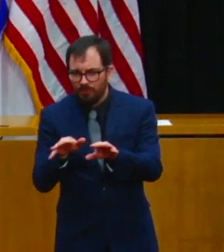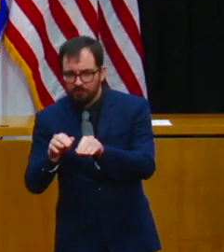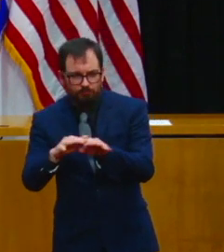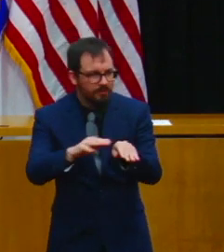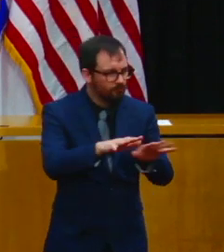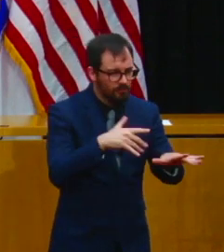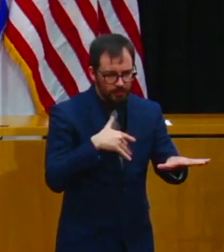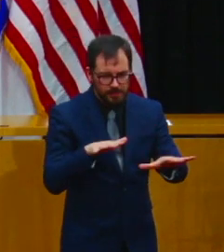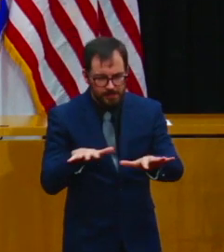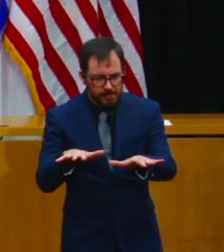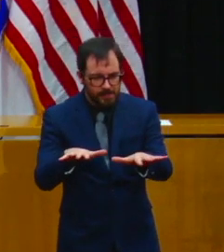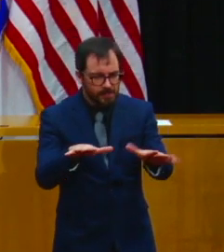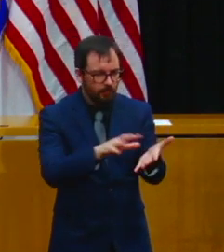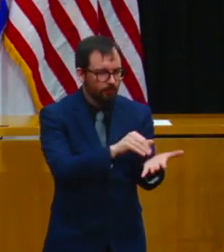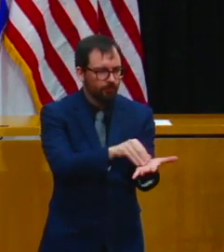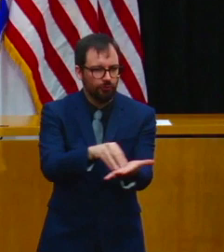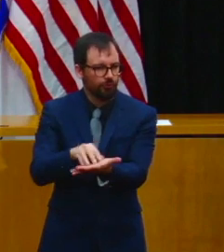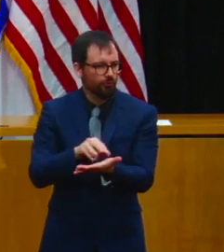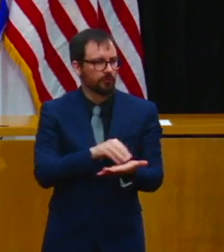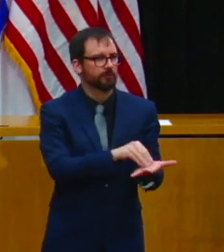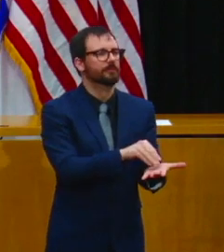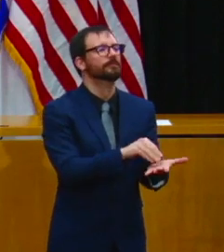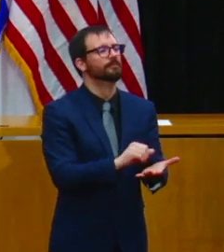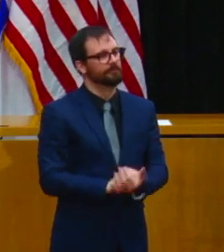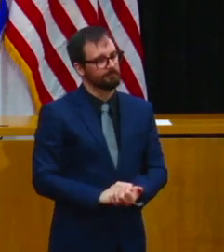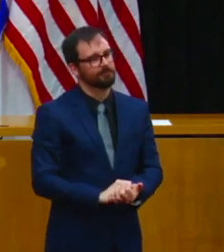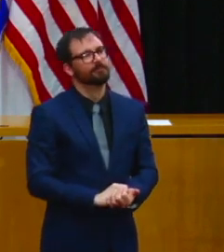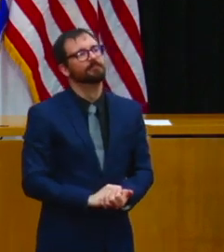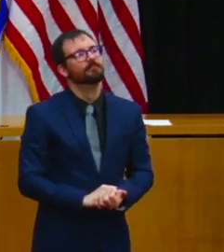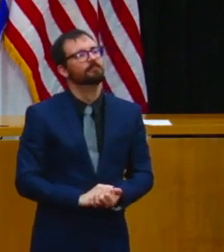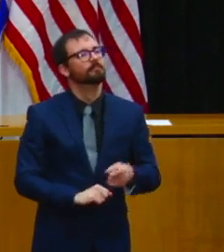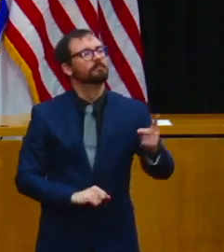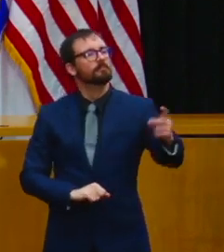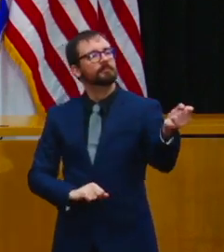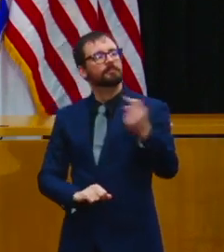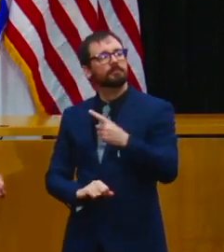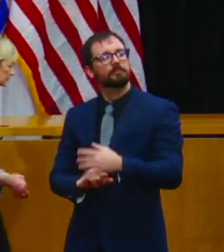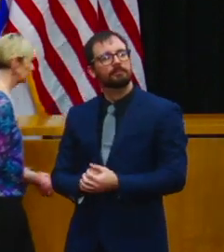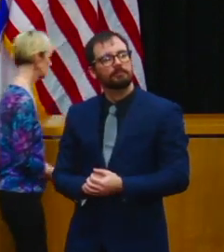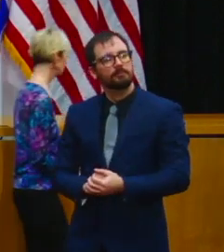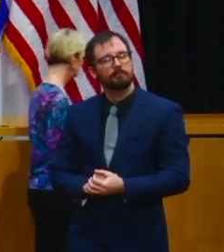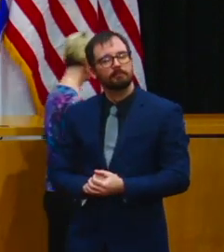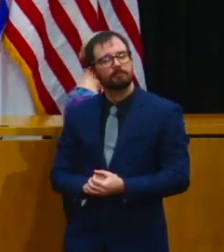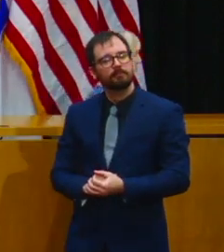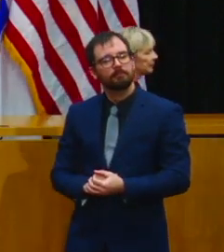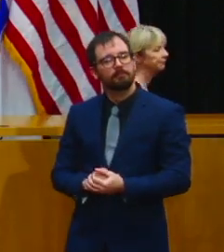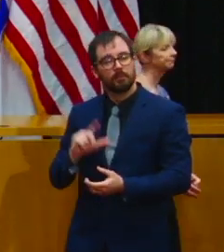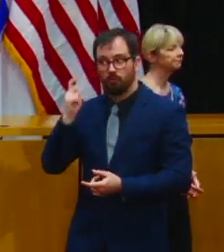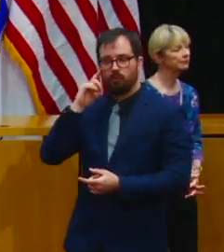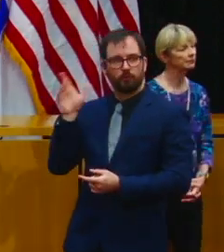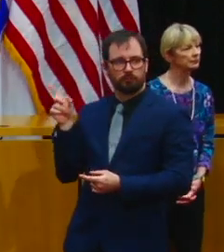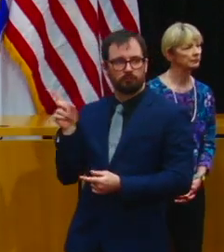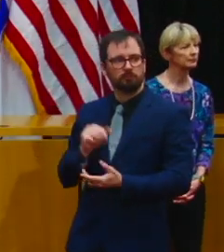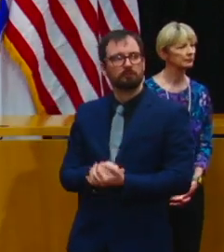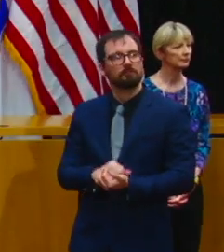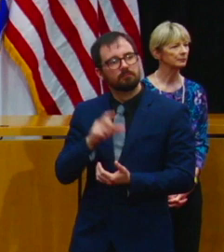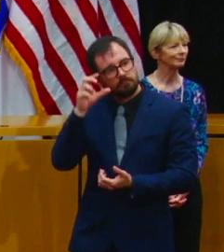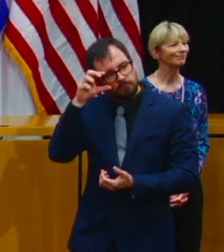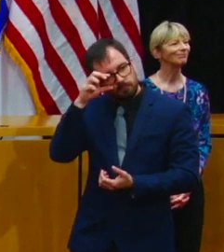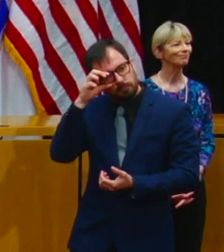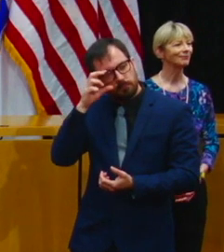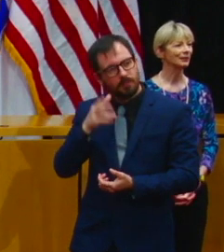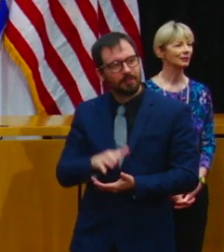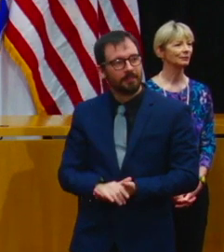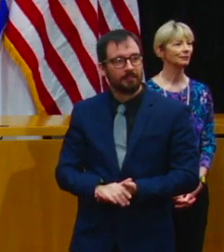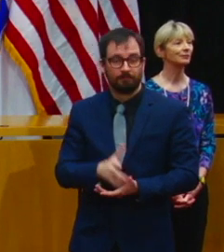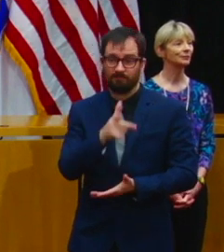out a much more extensive tracing going forward. Governor, since New York has been such a hot spot, have you considered taking temperatures of people